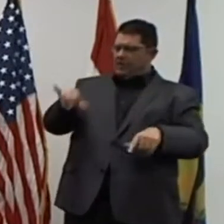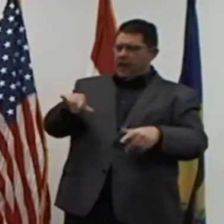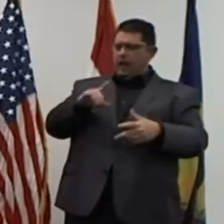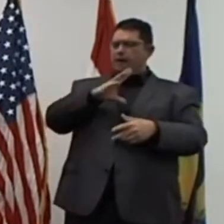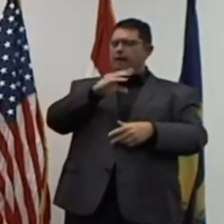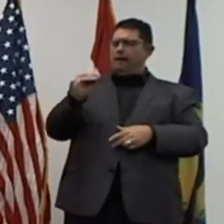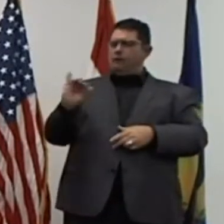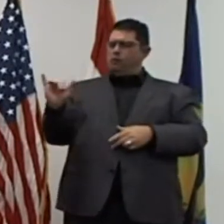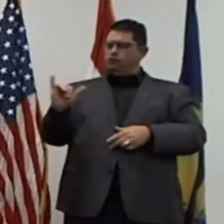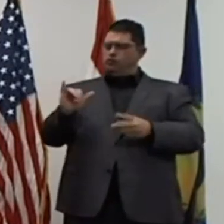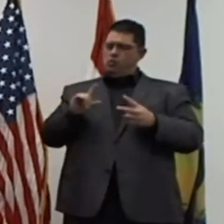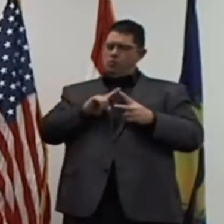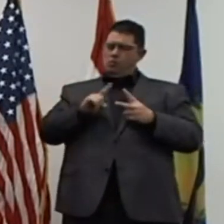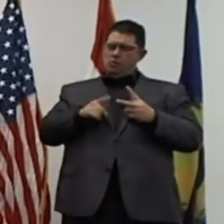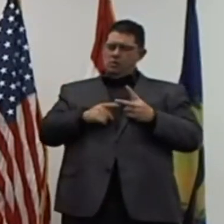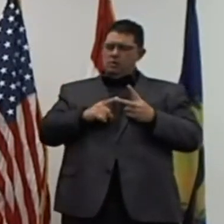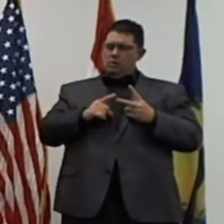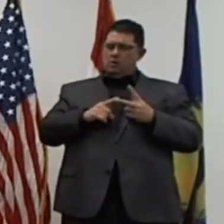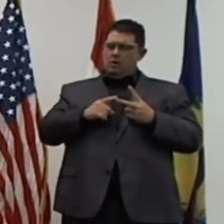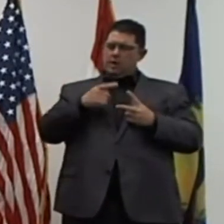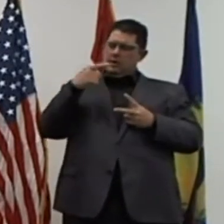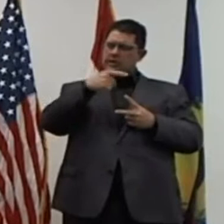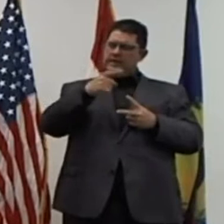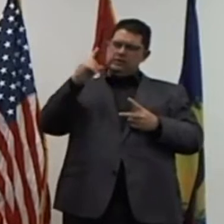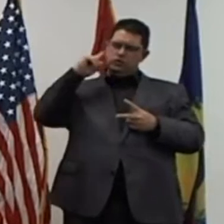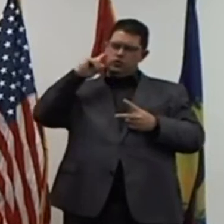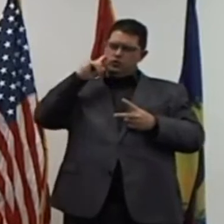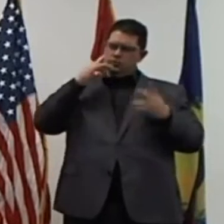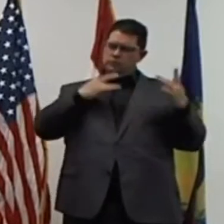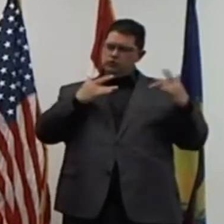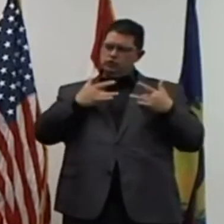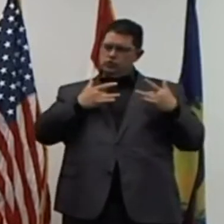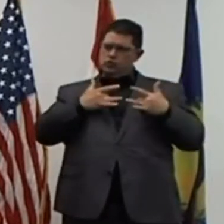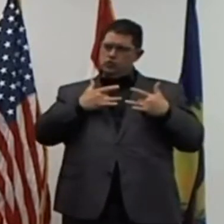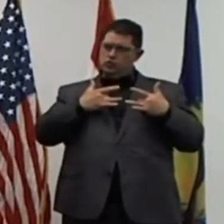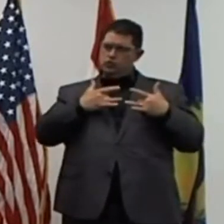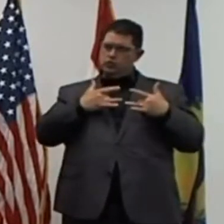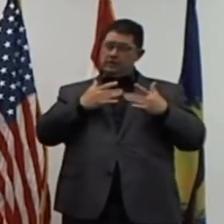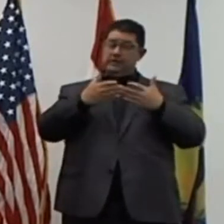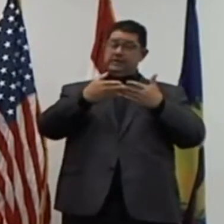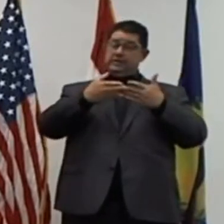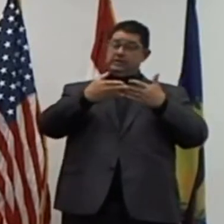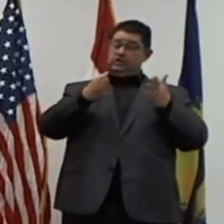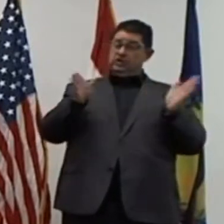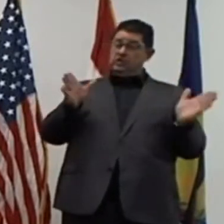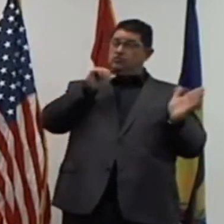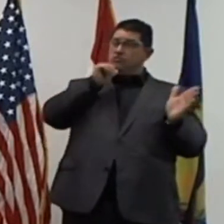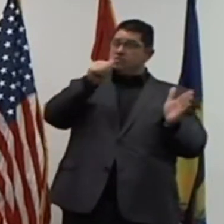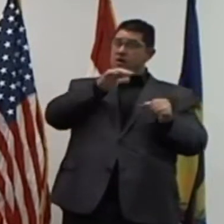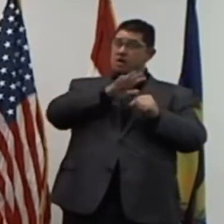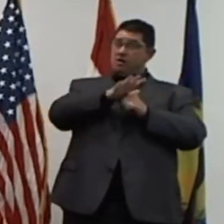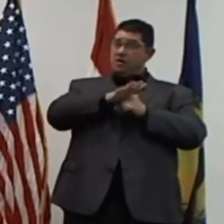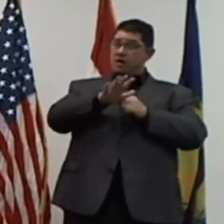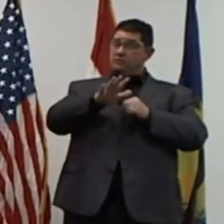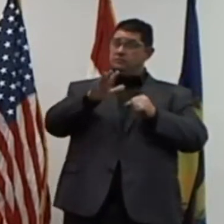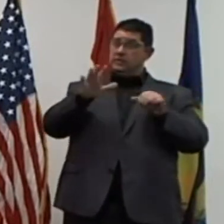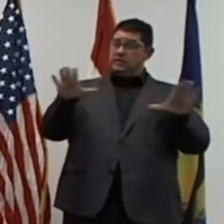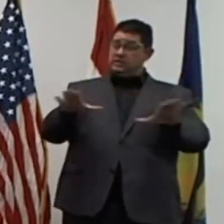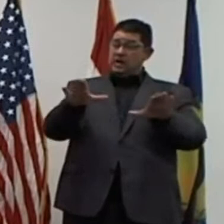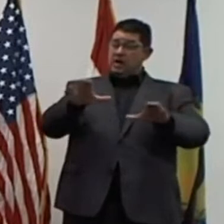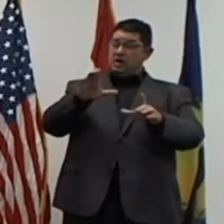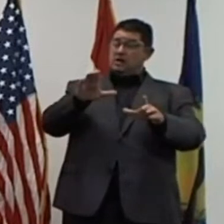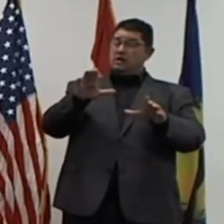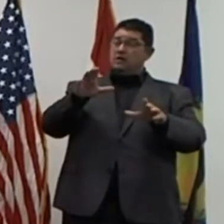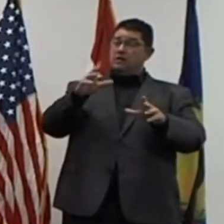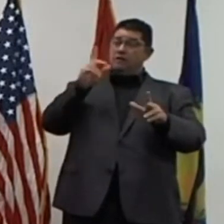same lines, he has also heard some concerns that in general not enough is being done to help people in North